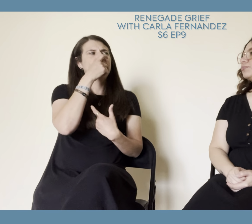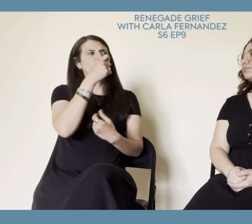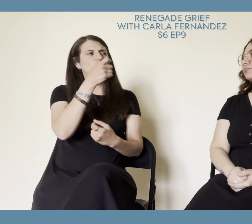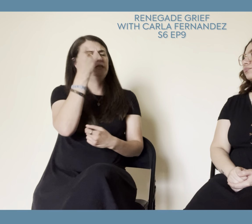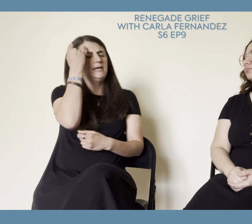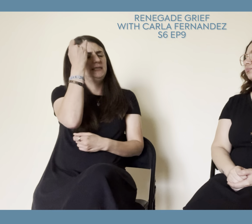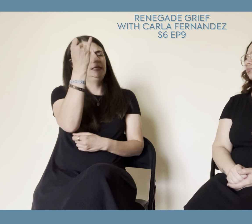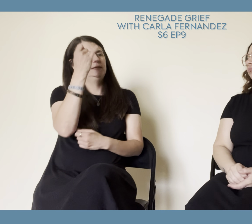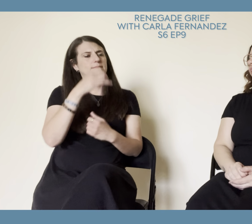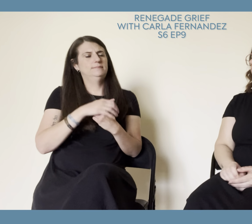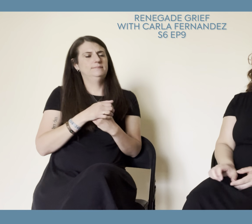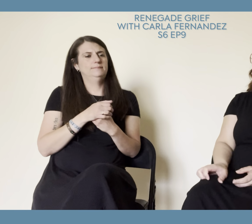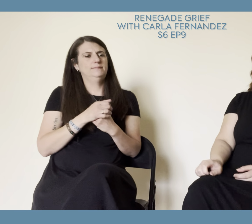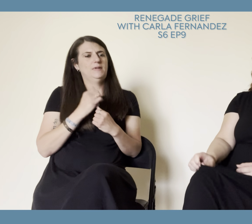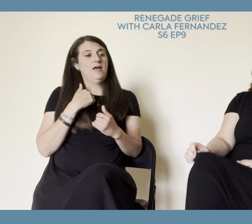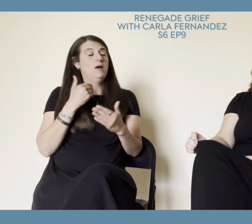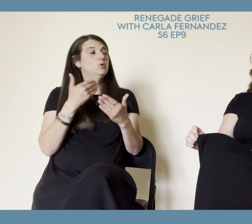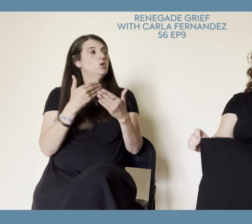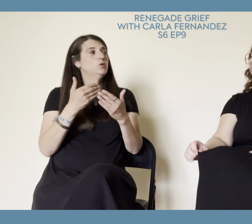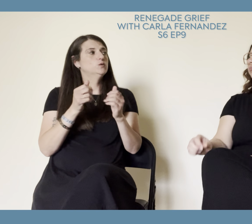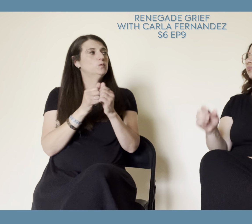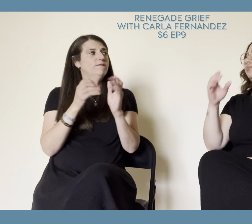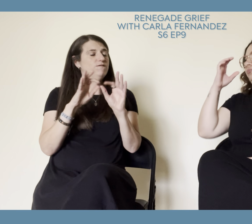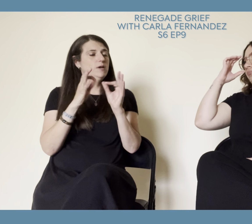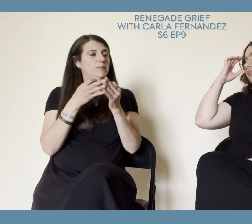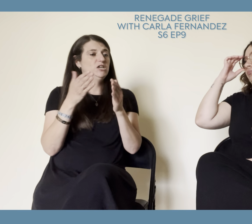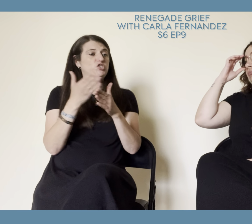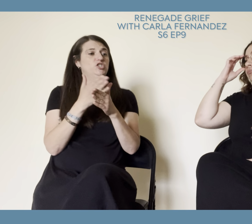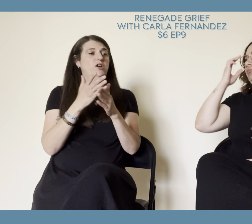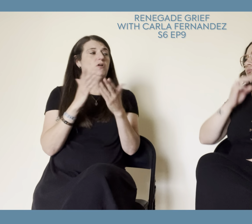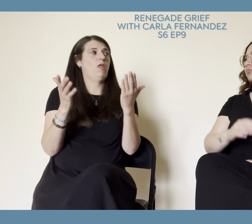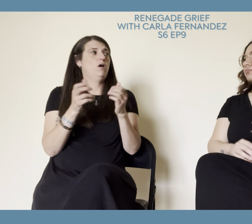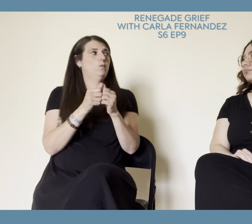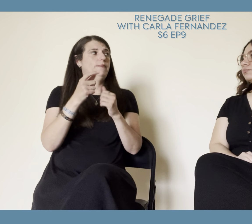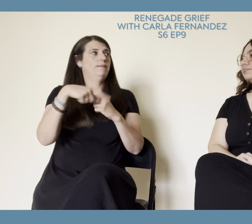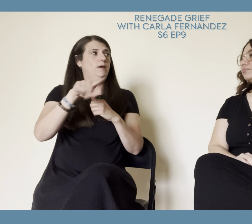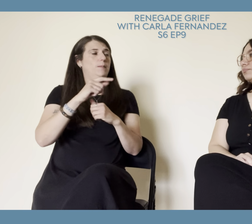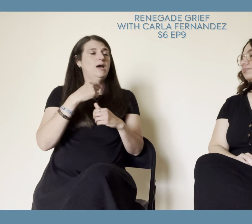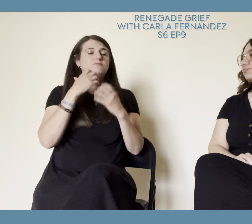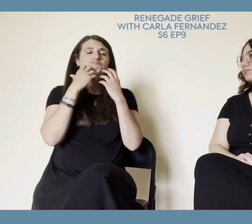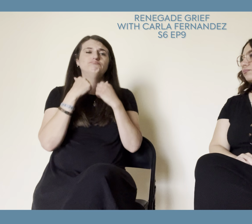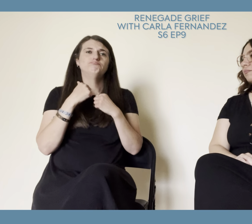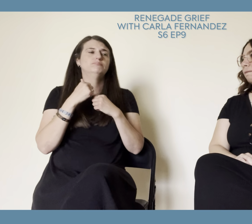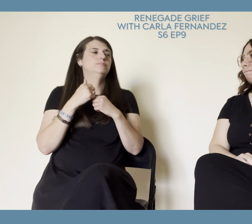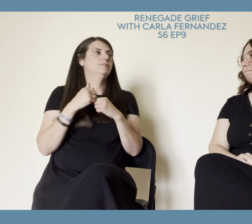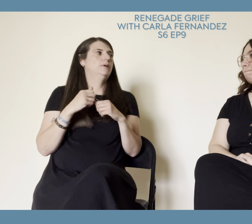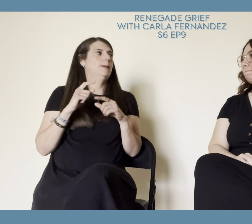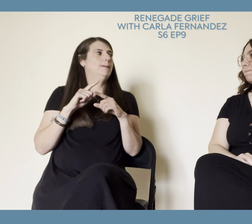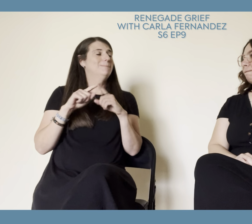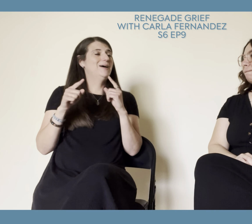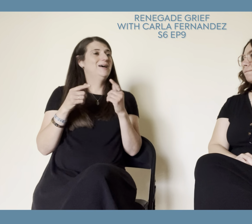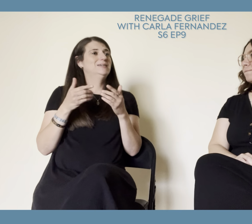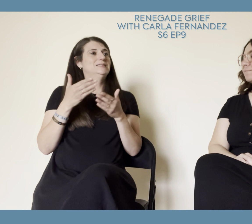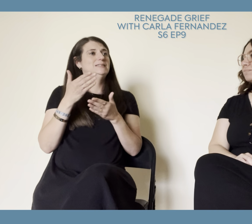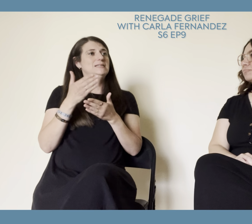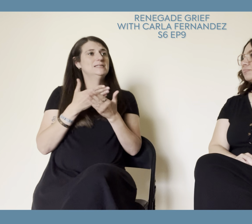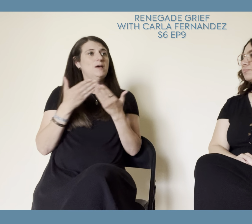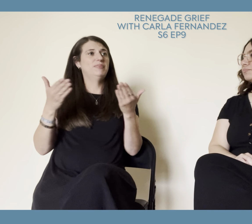like, I'm very close with my family. I share a lot with them. I adore them. And there are things that I can say in a room full of strangers that